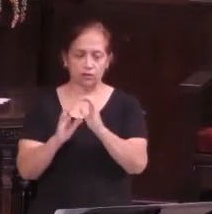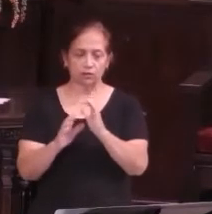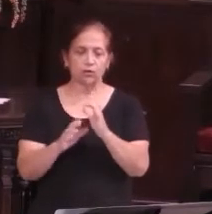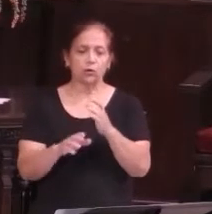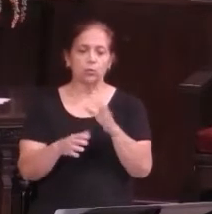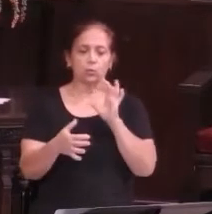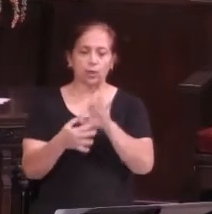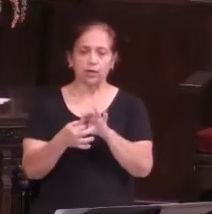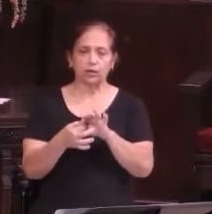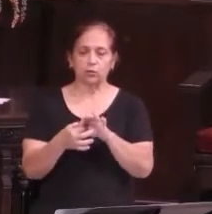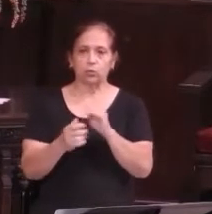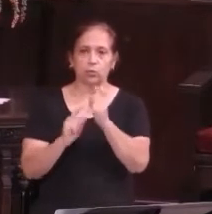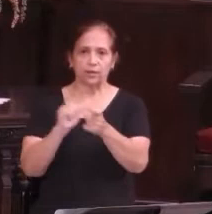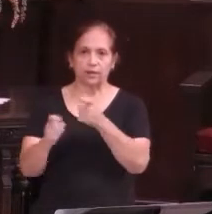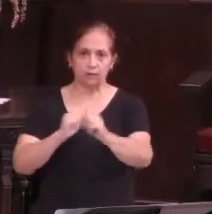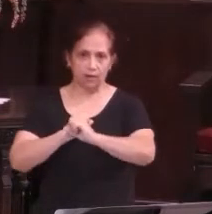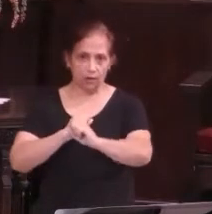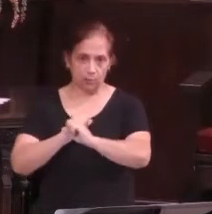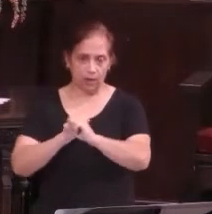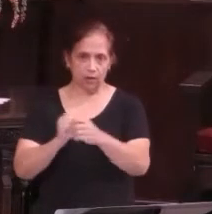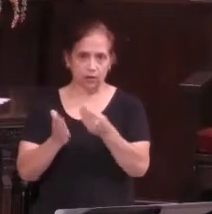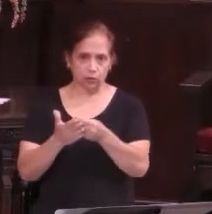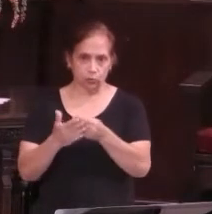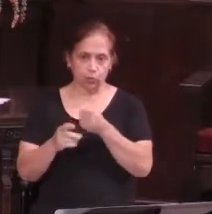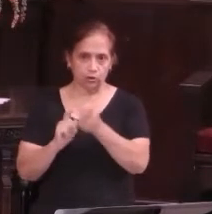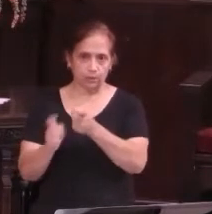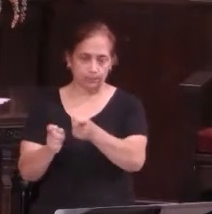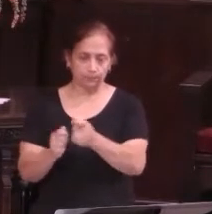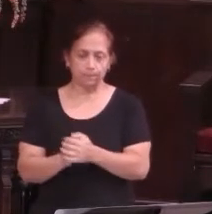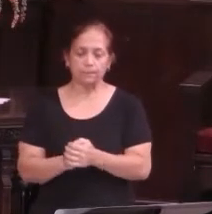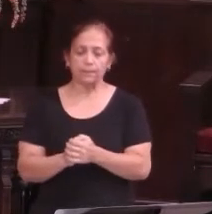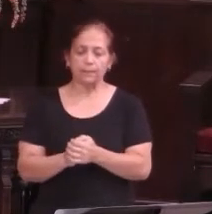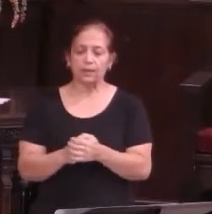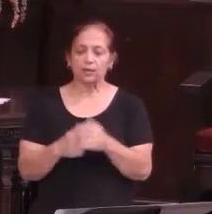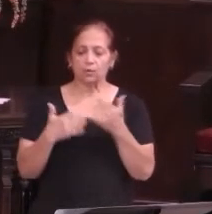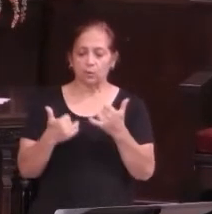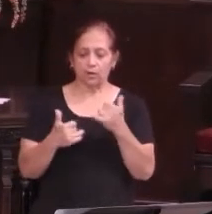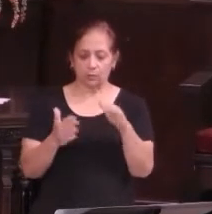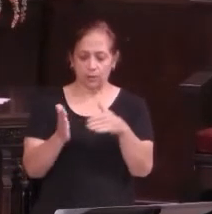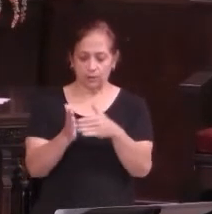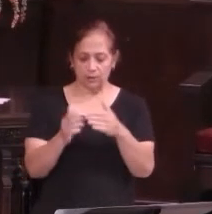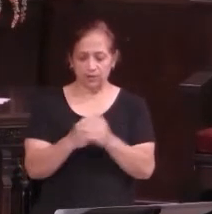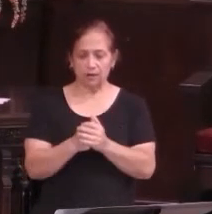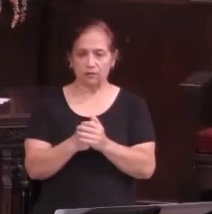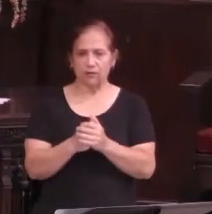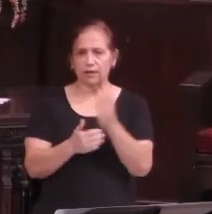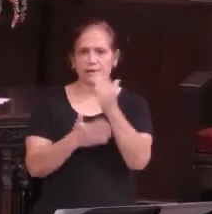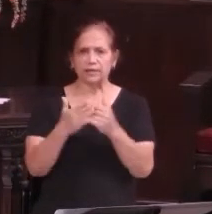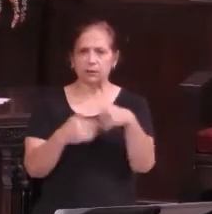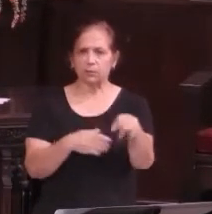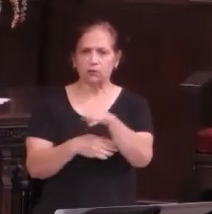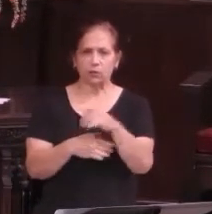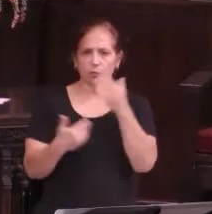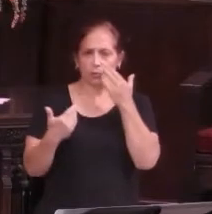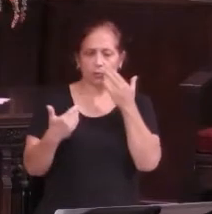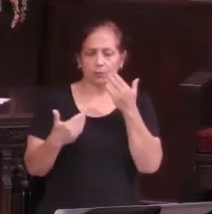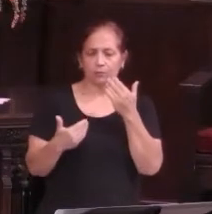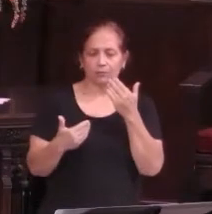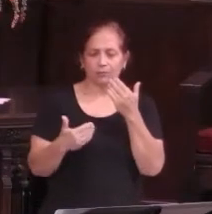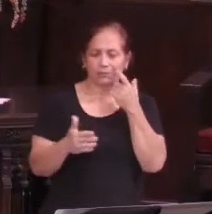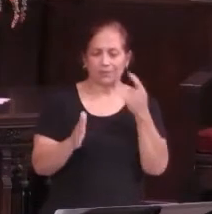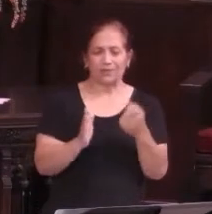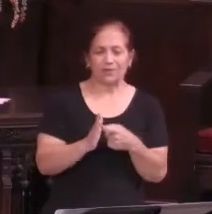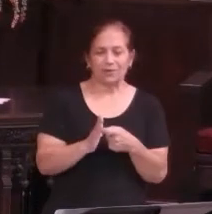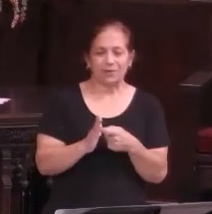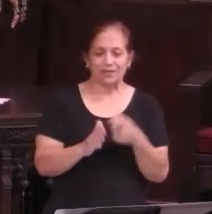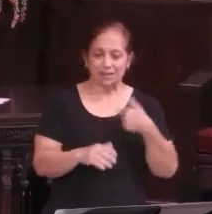the current giving campaign that we are in the midst of. Some of you may not have even picked up on the fact